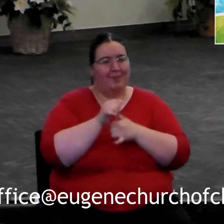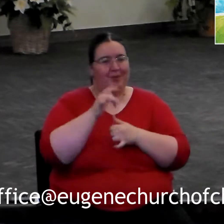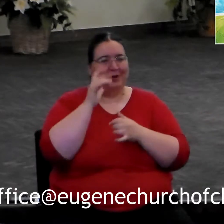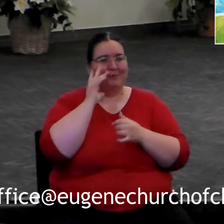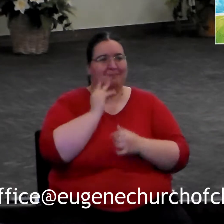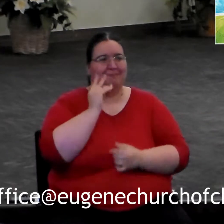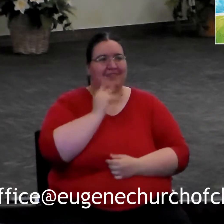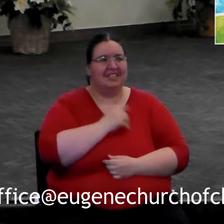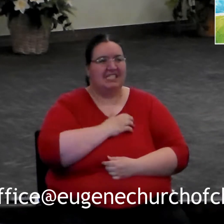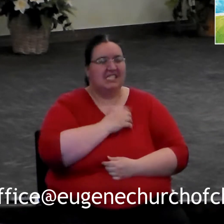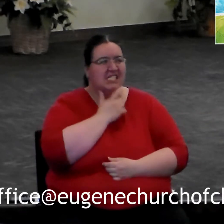done this here.